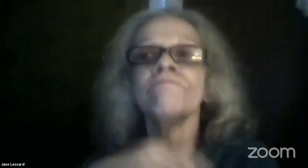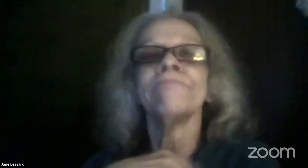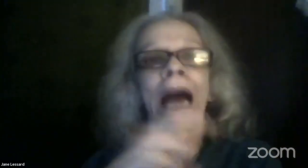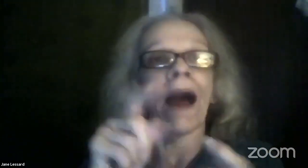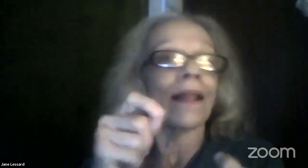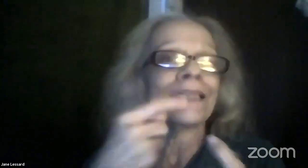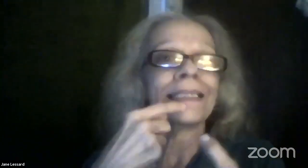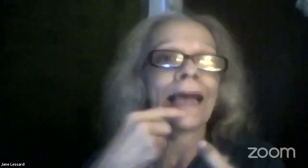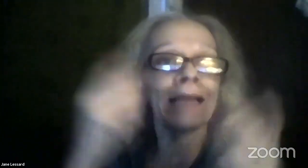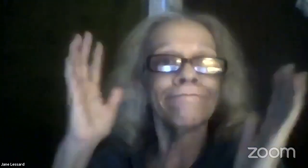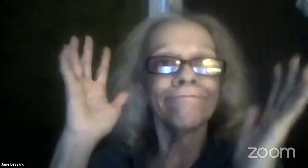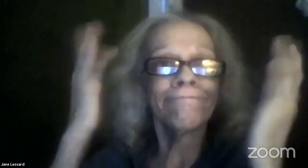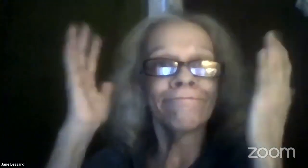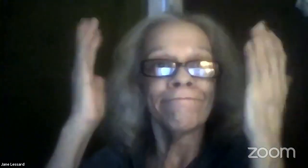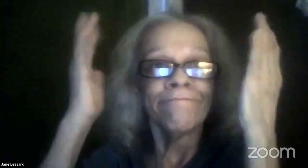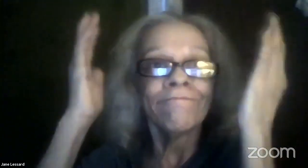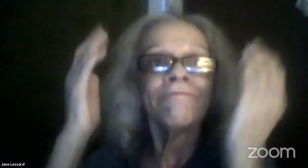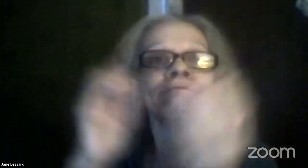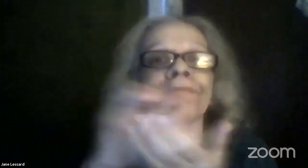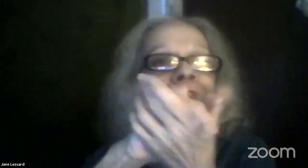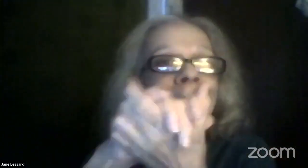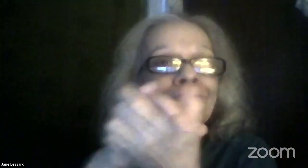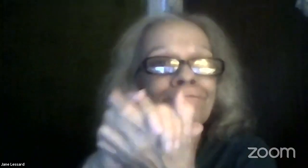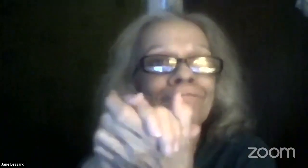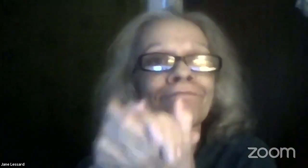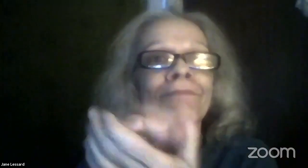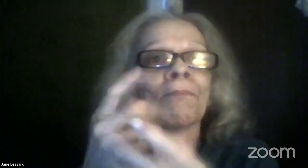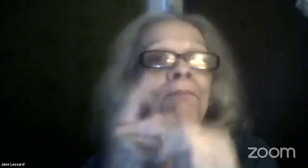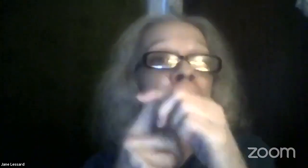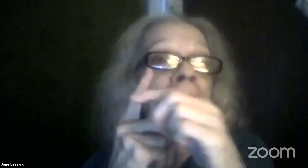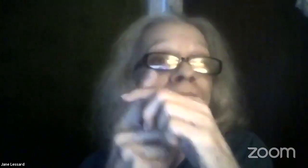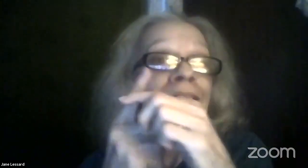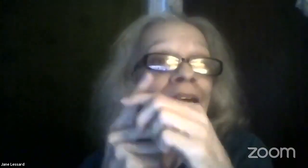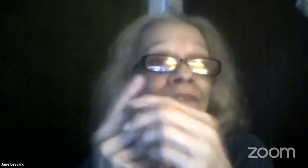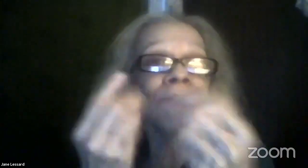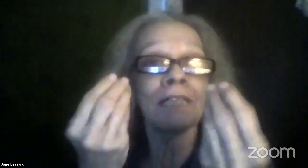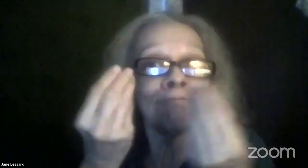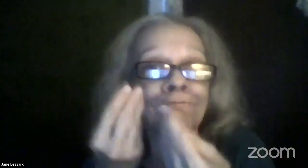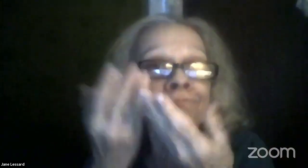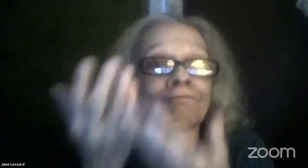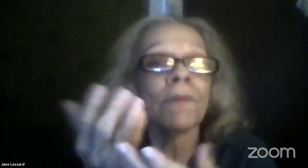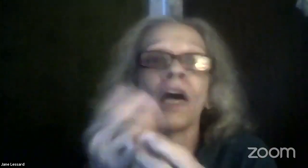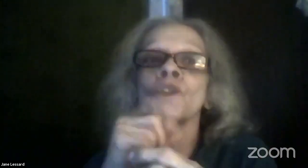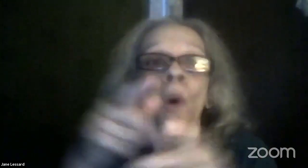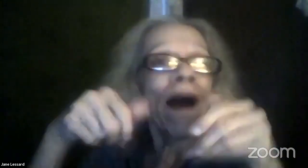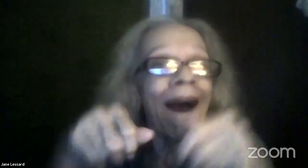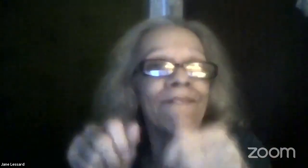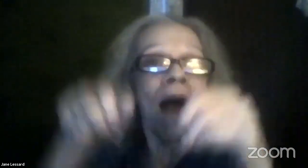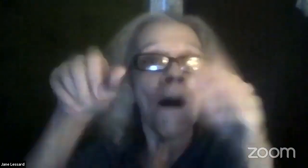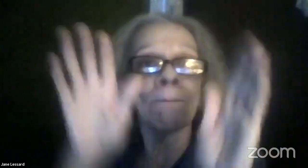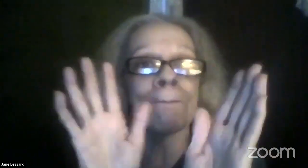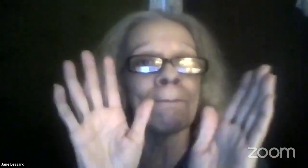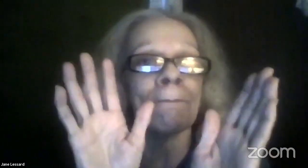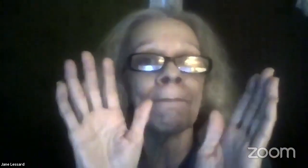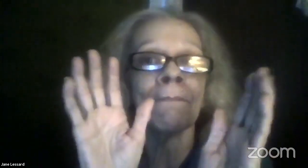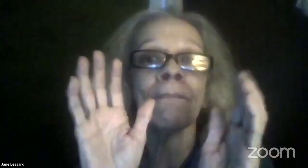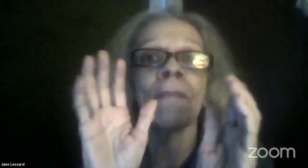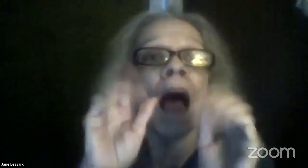staff and interpreting services have been working hard. I would like to say, great job, congratulations, don't give